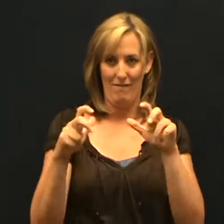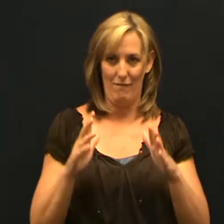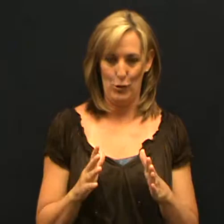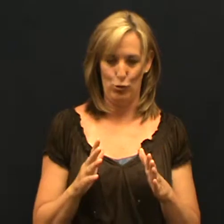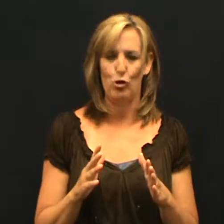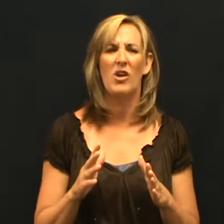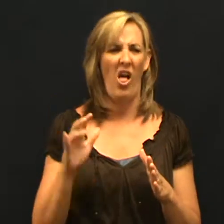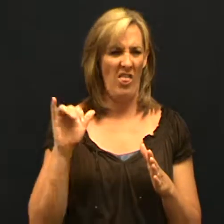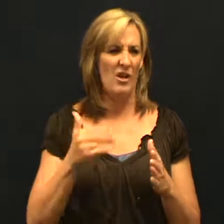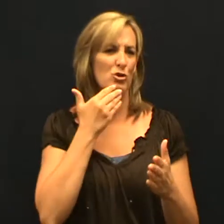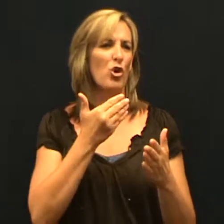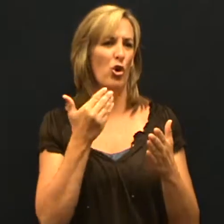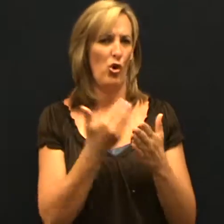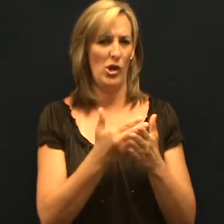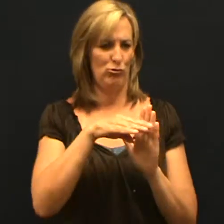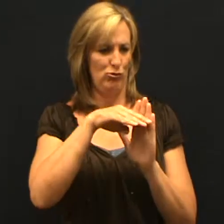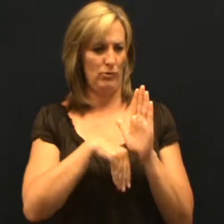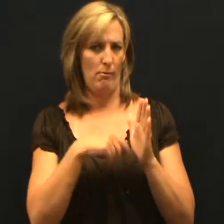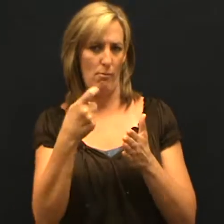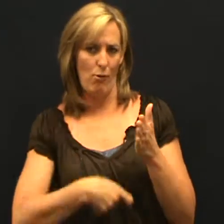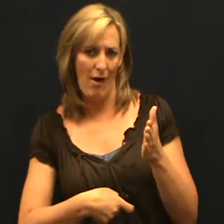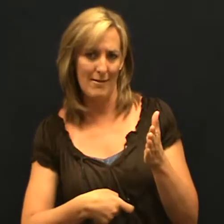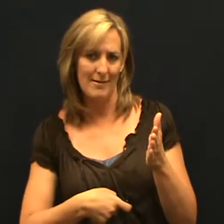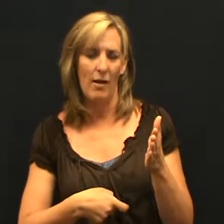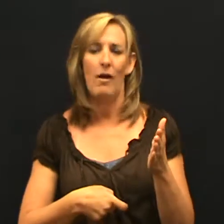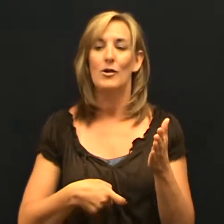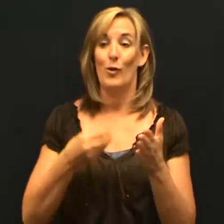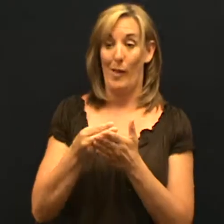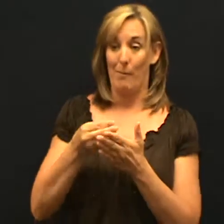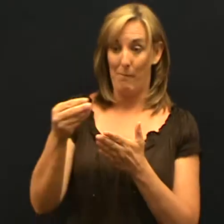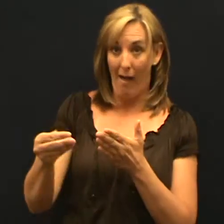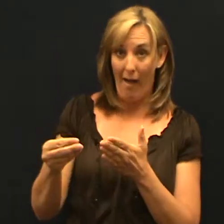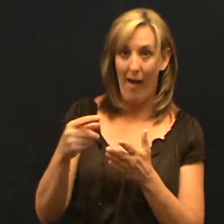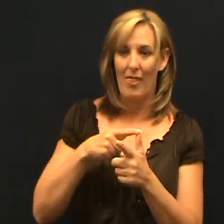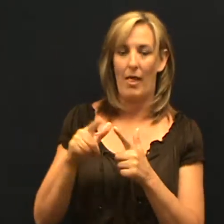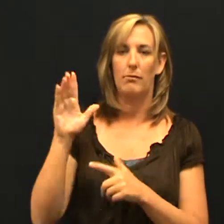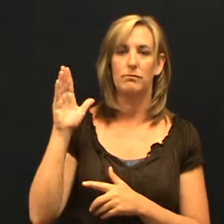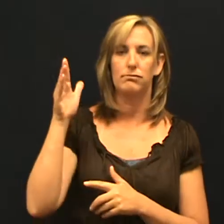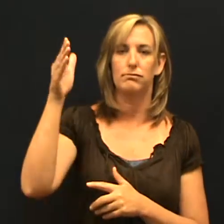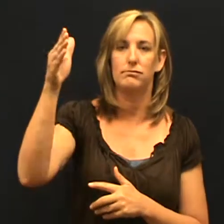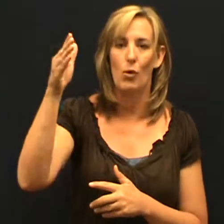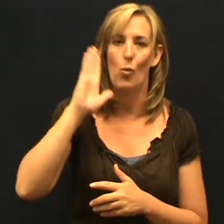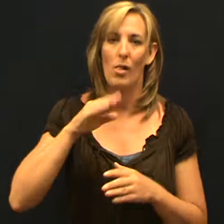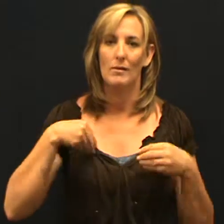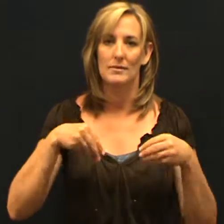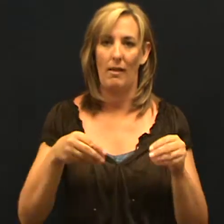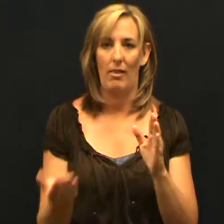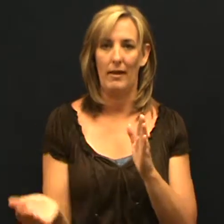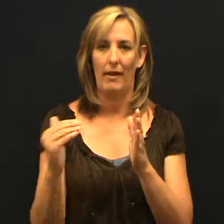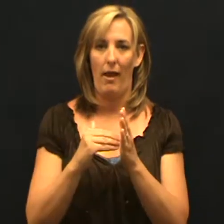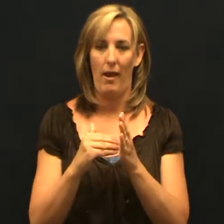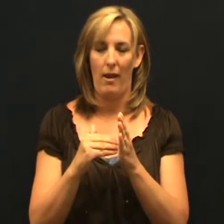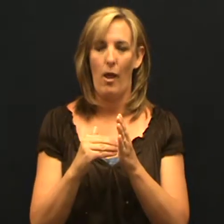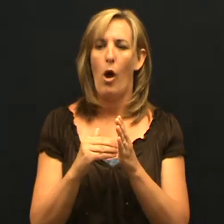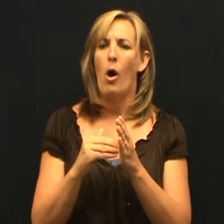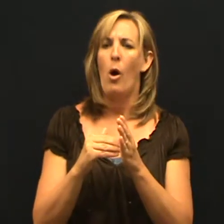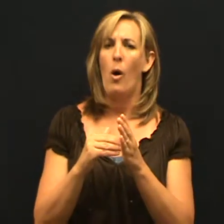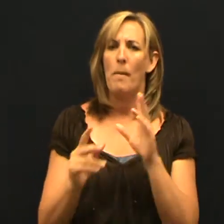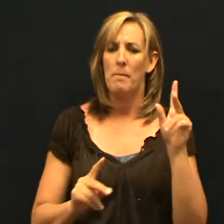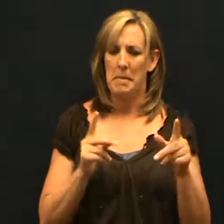the intentions of reselling it later on. And that does send a signal to the market if it's pretty clear that